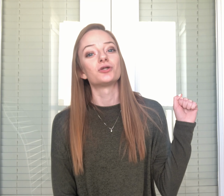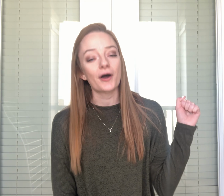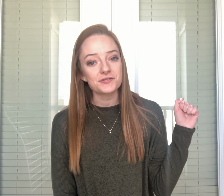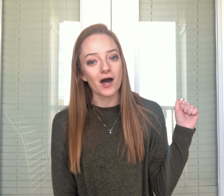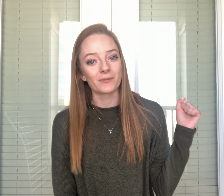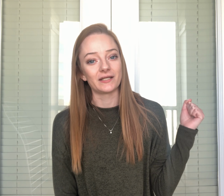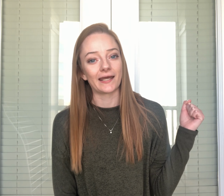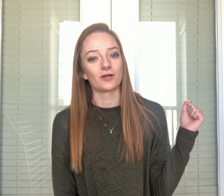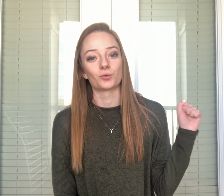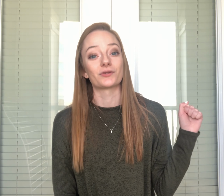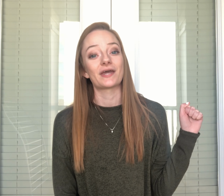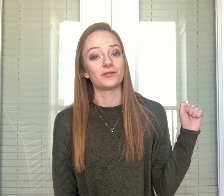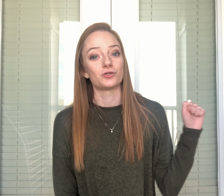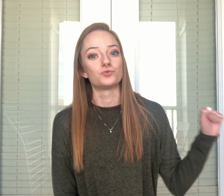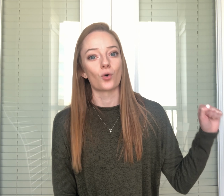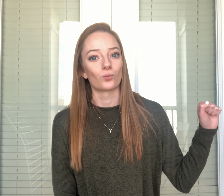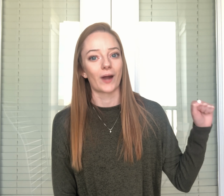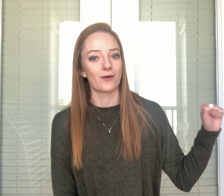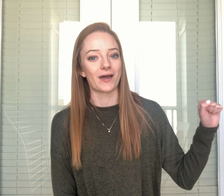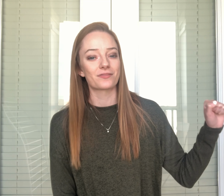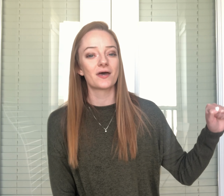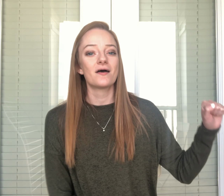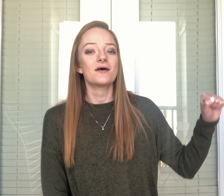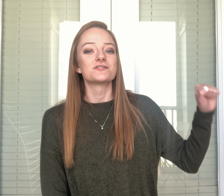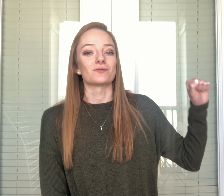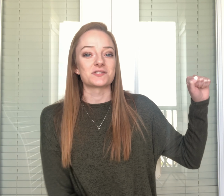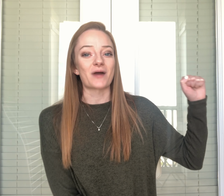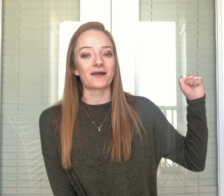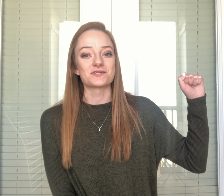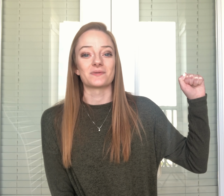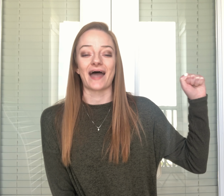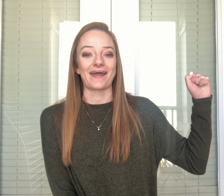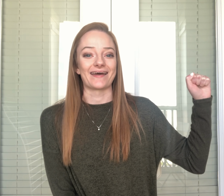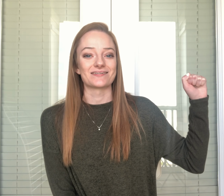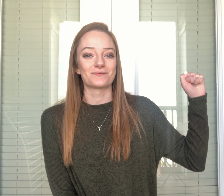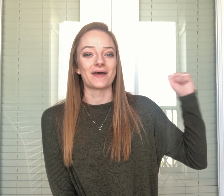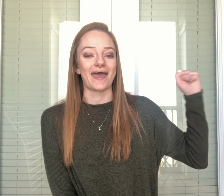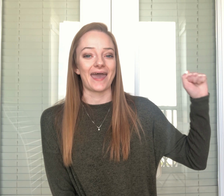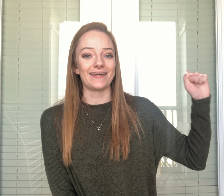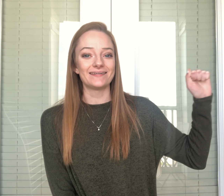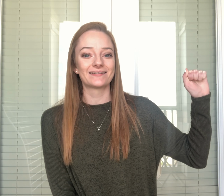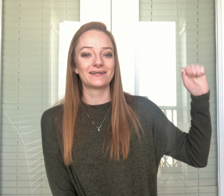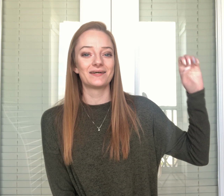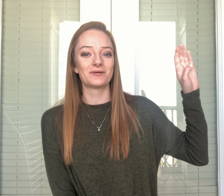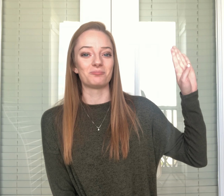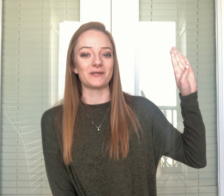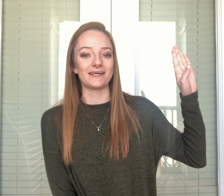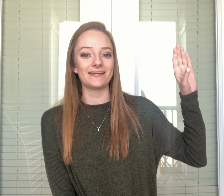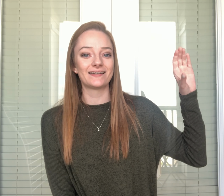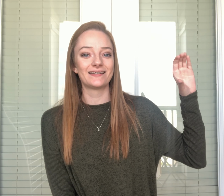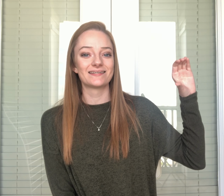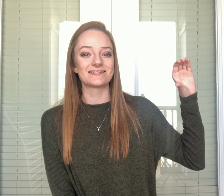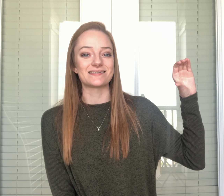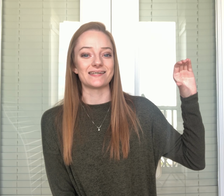non-dominant hand or the hand that you don't write with. So let's practice with that hand. A, B, C,